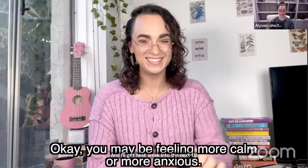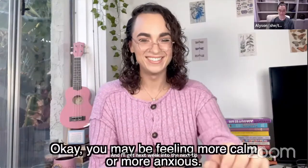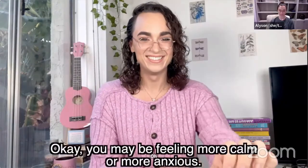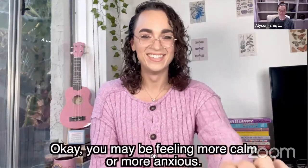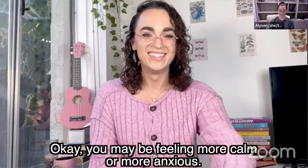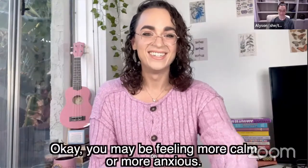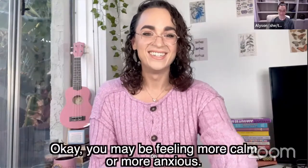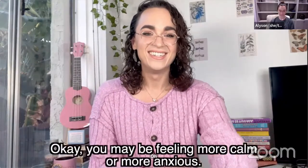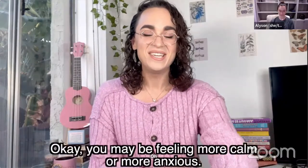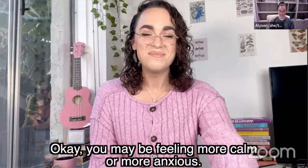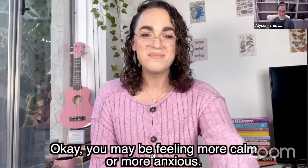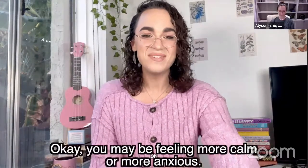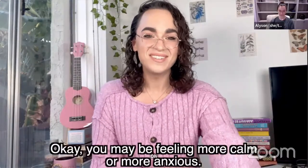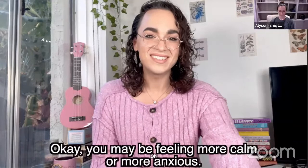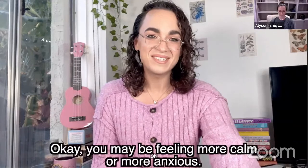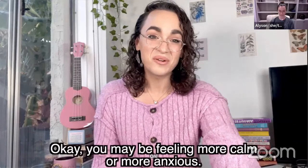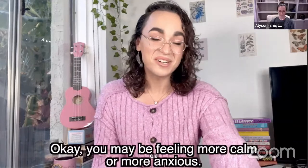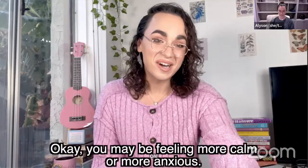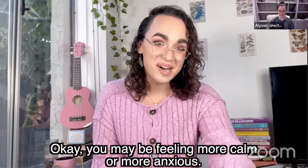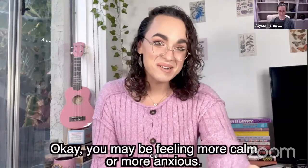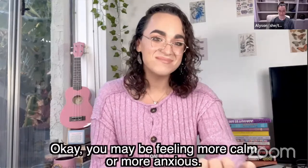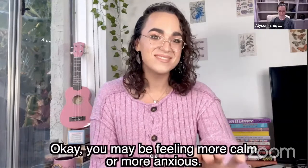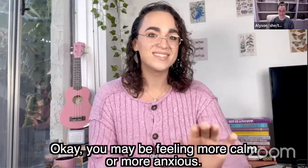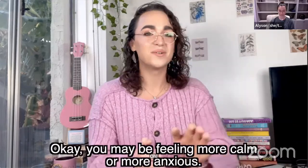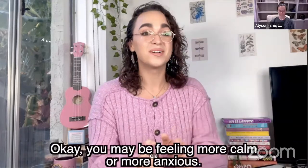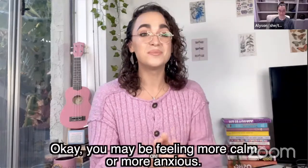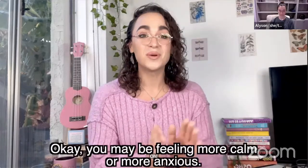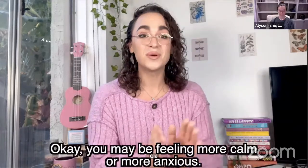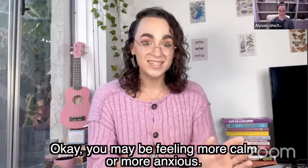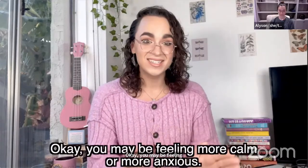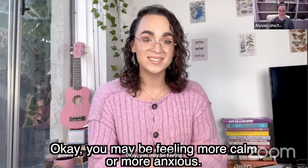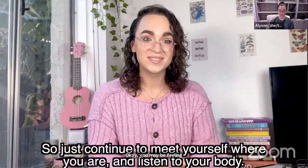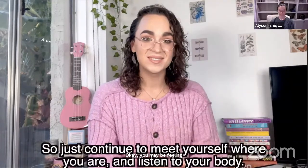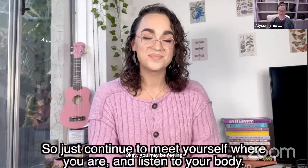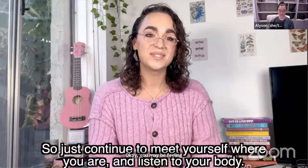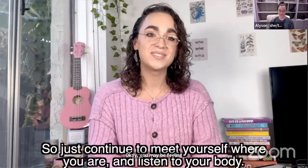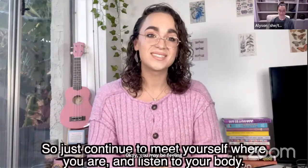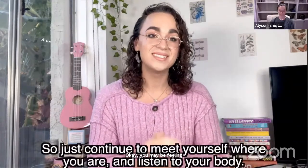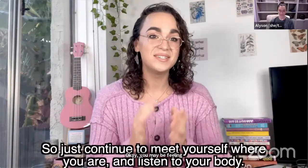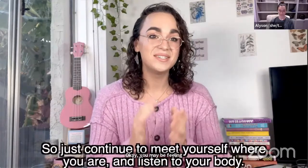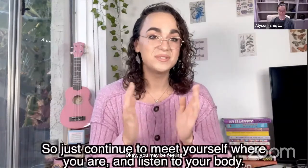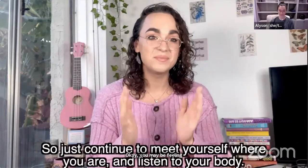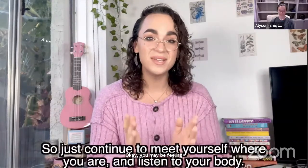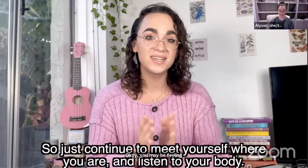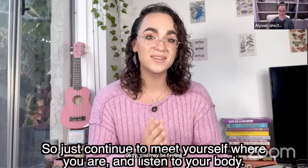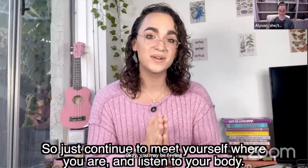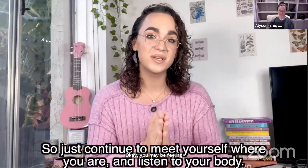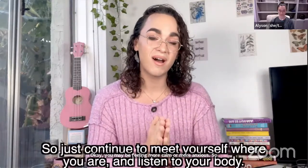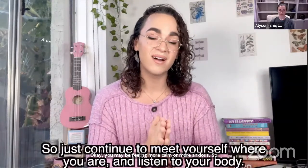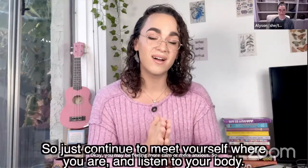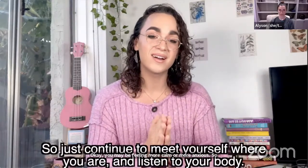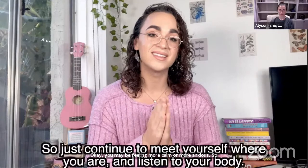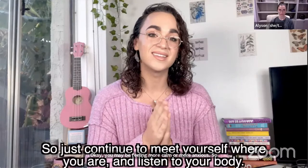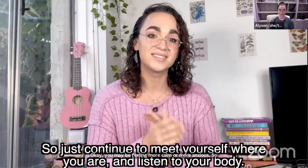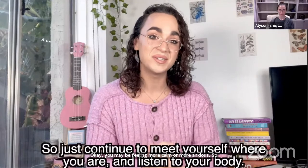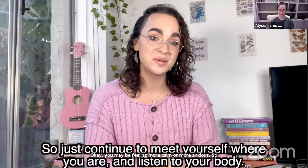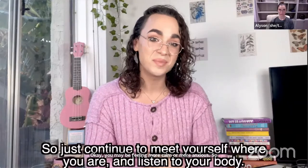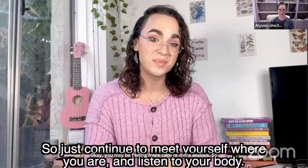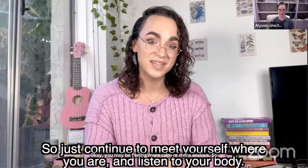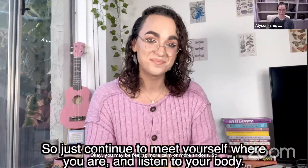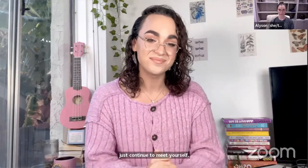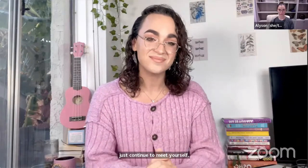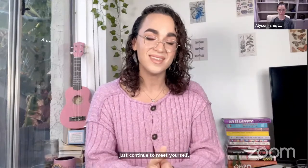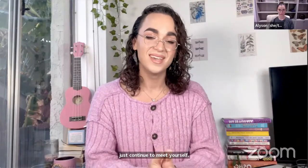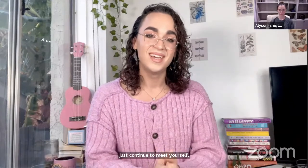Okay, you may be feeling more calm or more anxious, so just continue to meet yourself where you are and listen to your